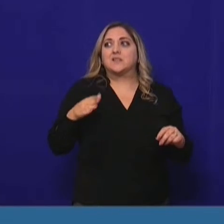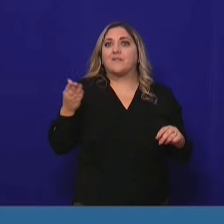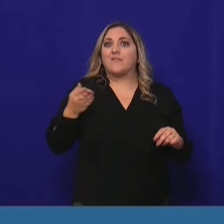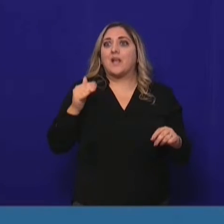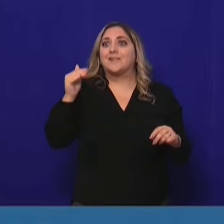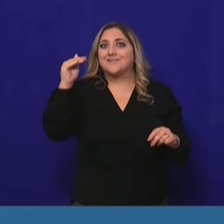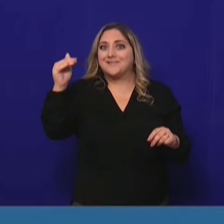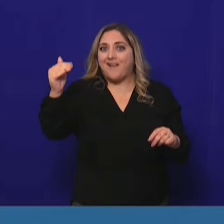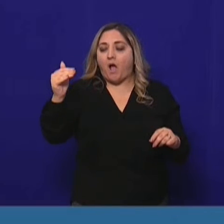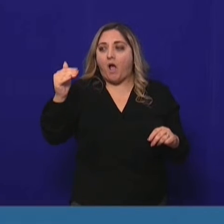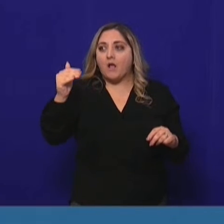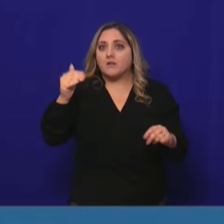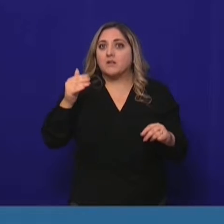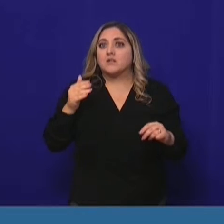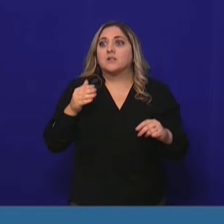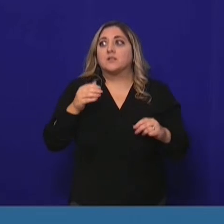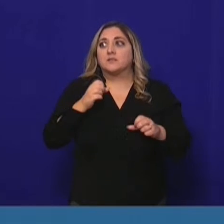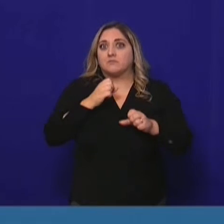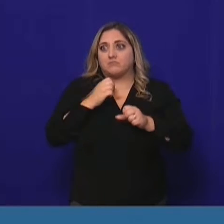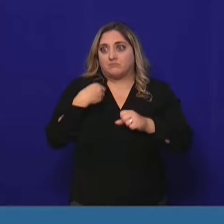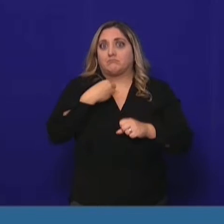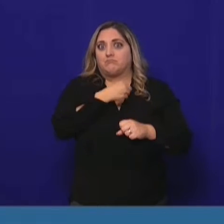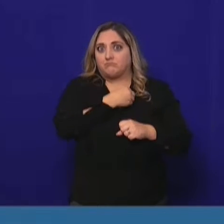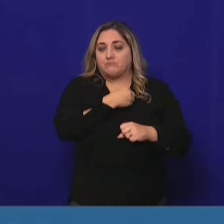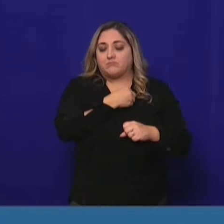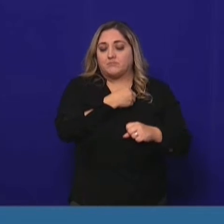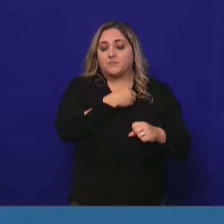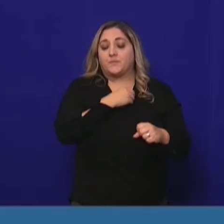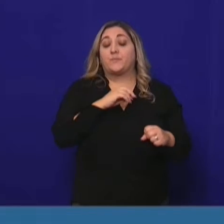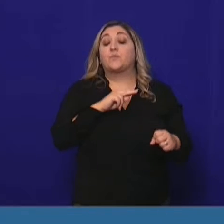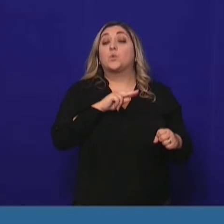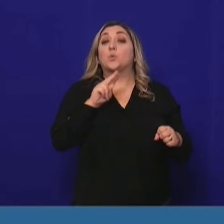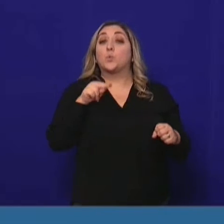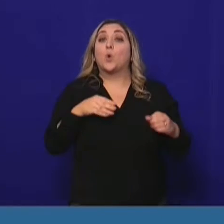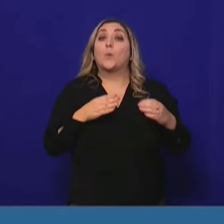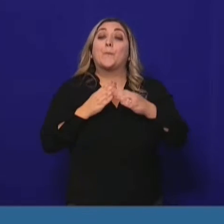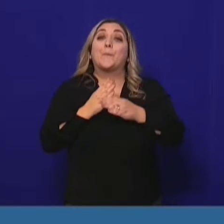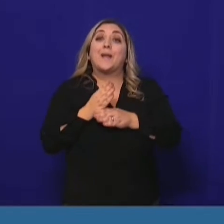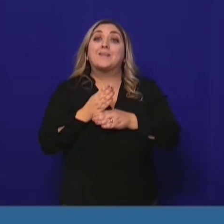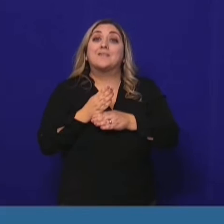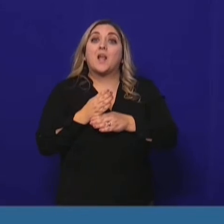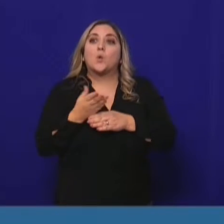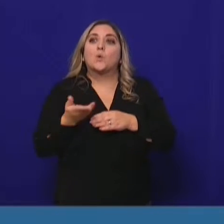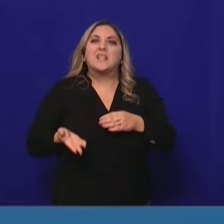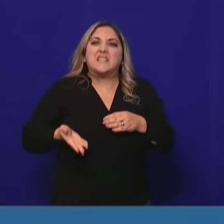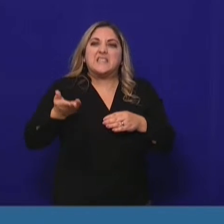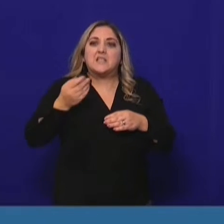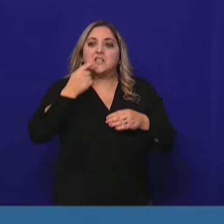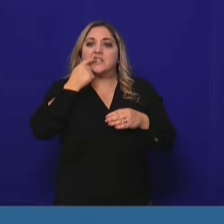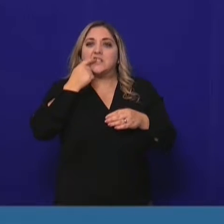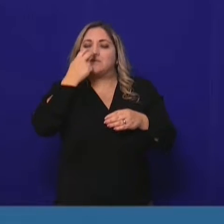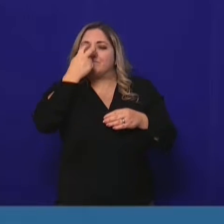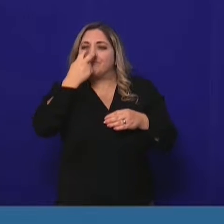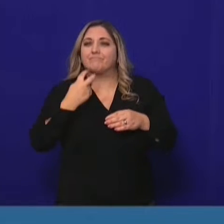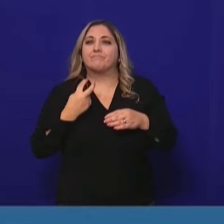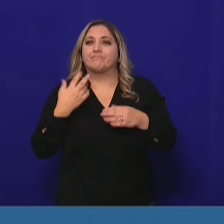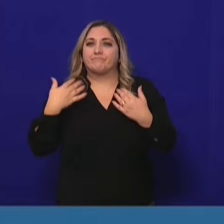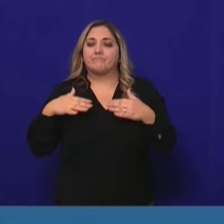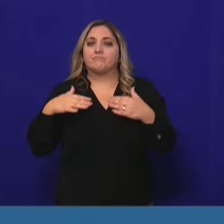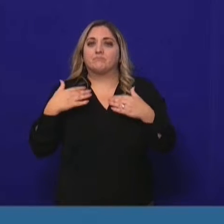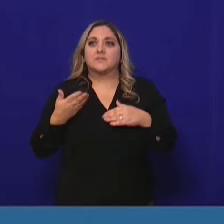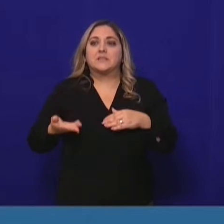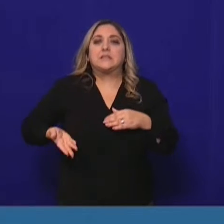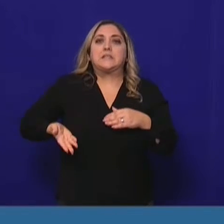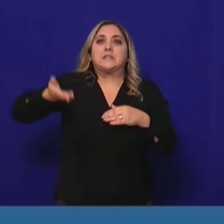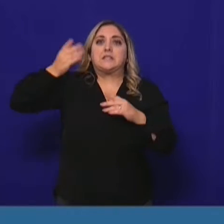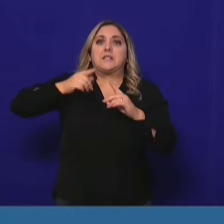hemmhekk allura rridu kunu minn ta' qudiem nipproteġuhom u nibdew mill-iktar grupp li l-iktar huwa anzjan dawk il-grupp